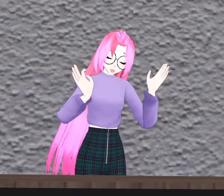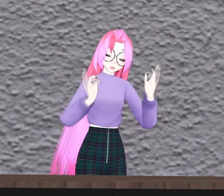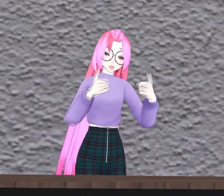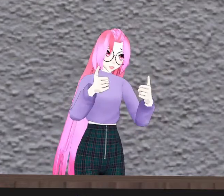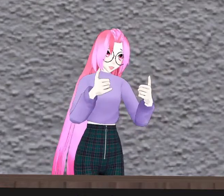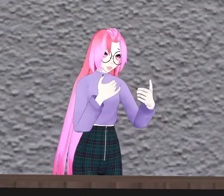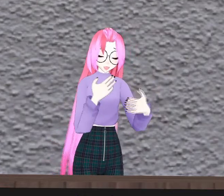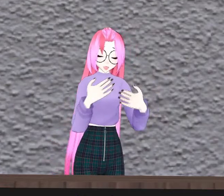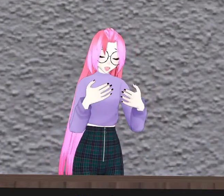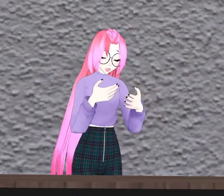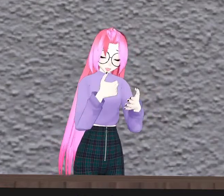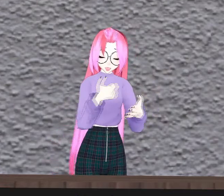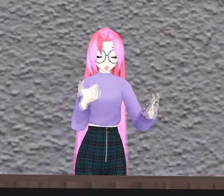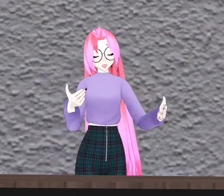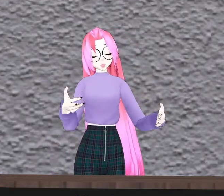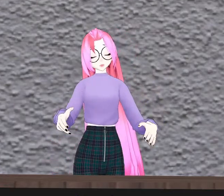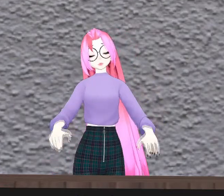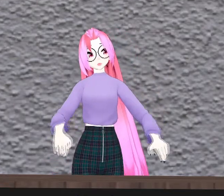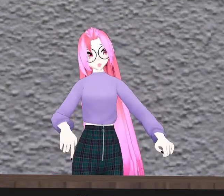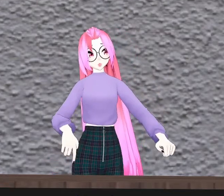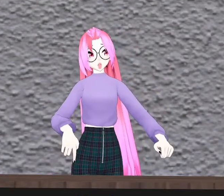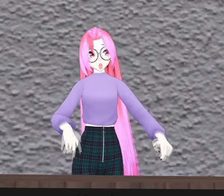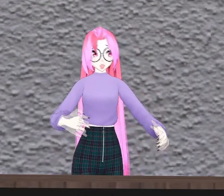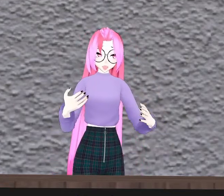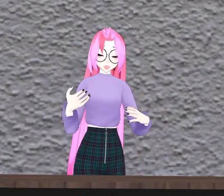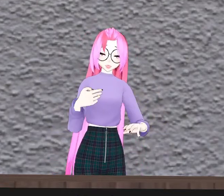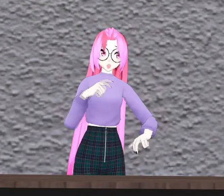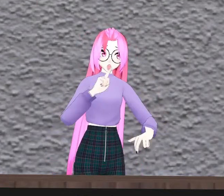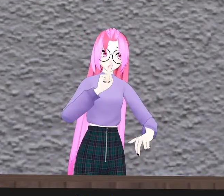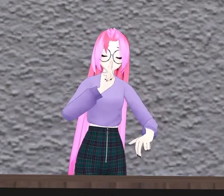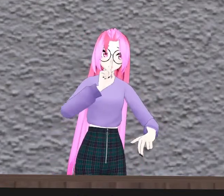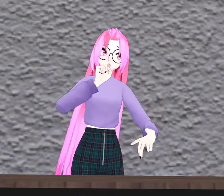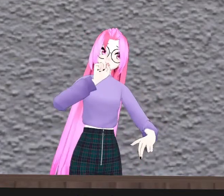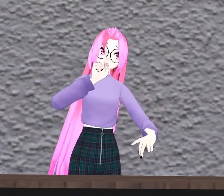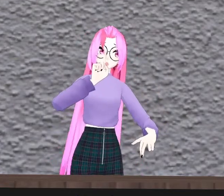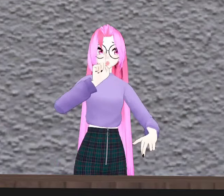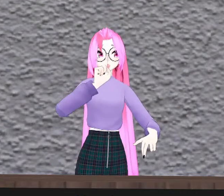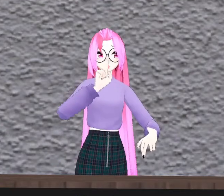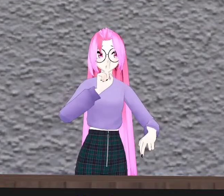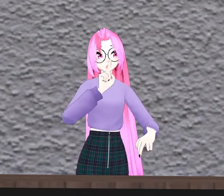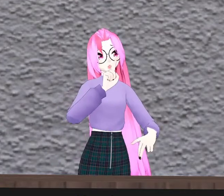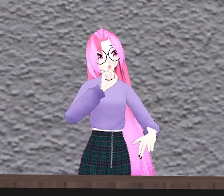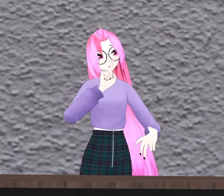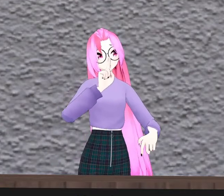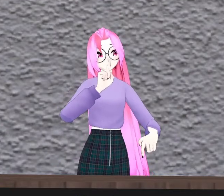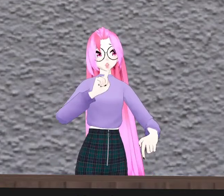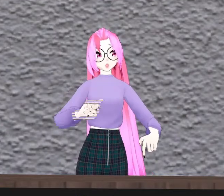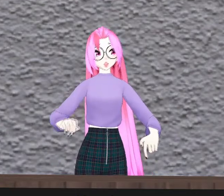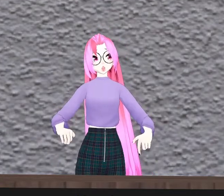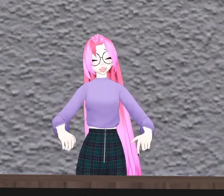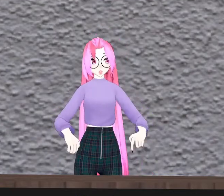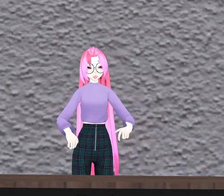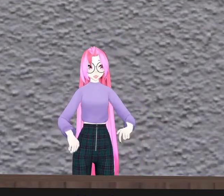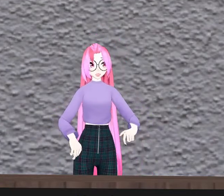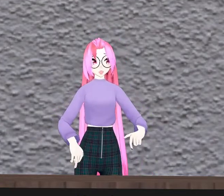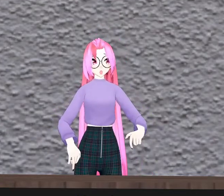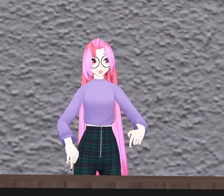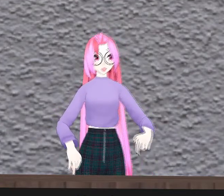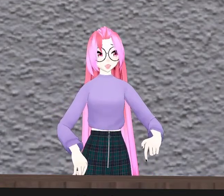hello, good to see you. How can I help you? And that's the bottom line. Yeah. But yeah, don't be like the people who it's a very